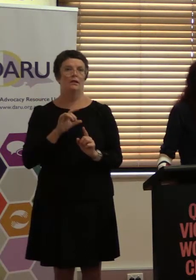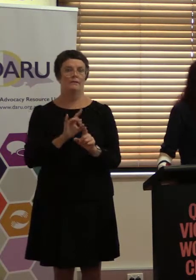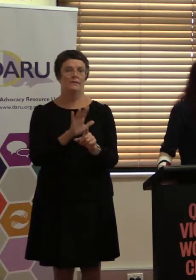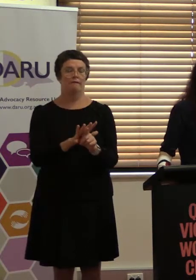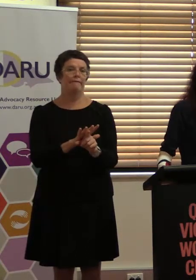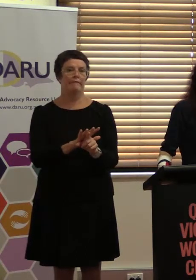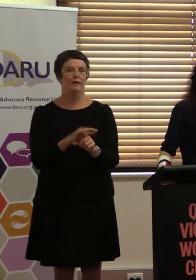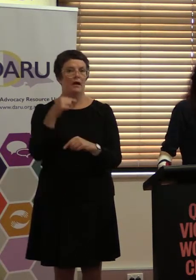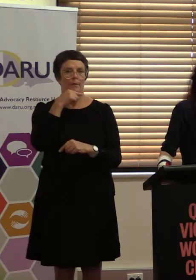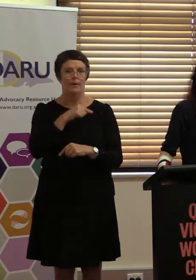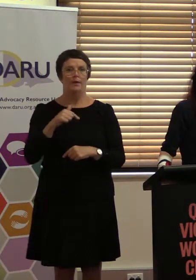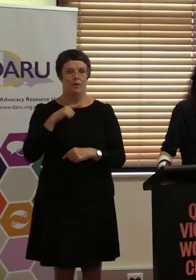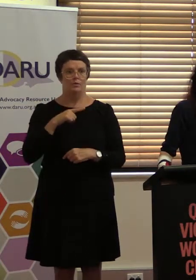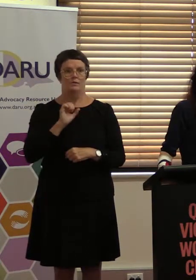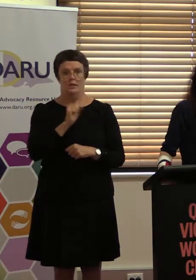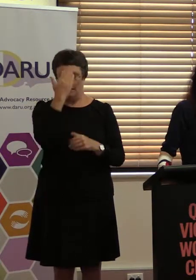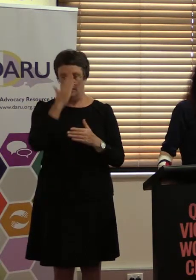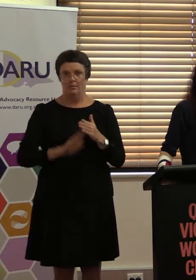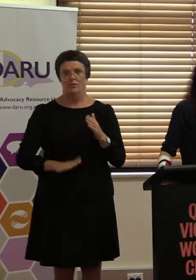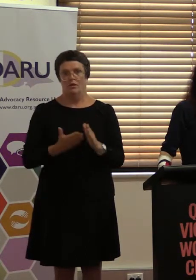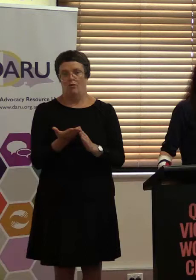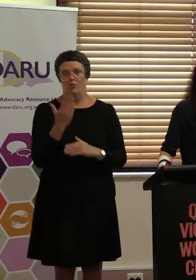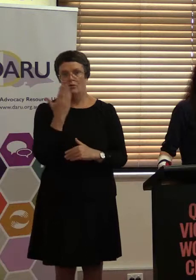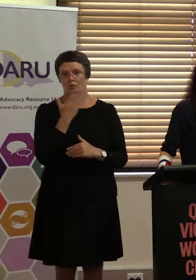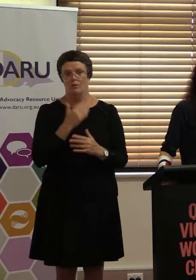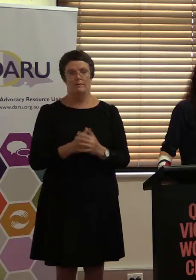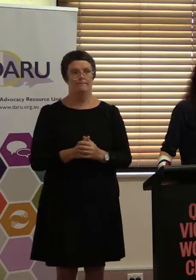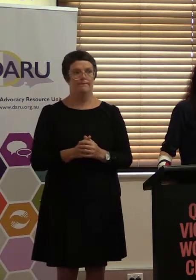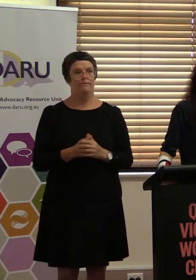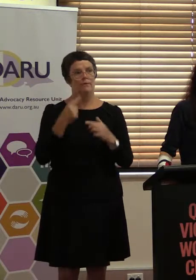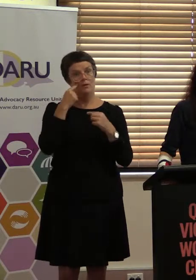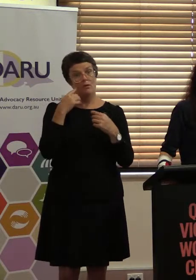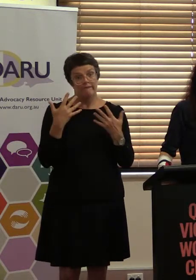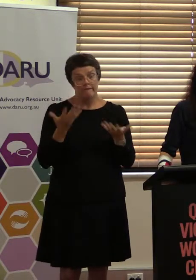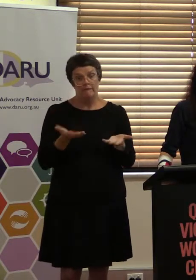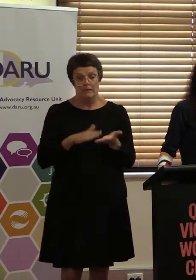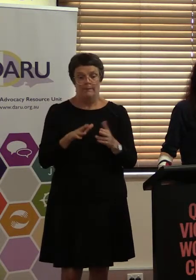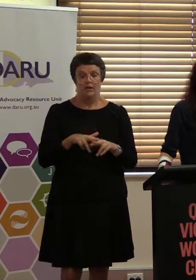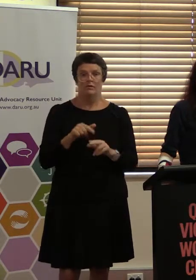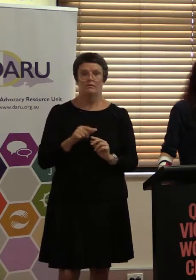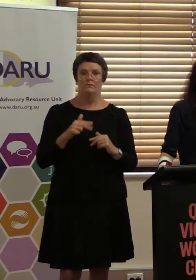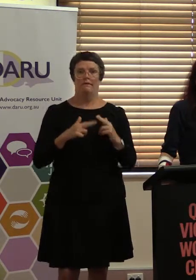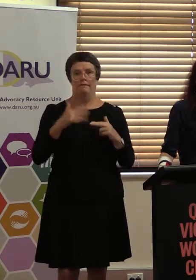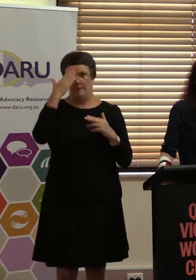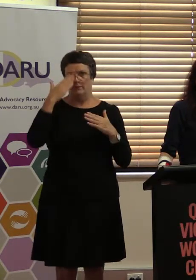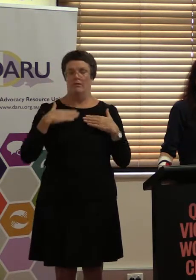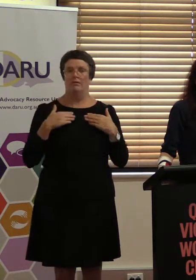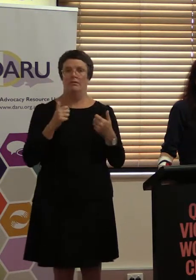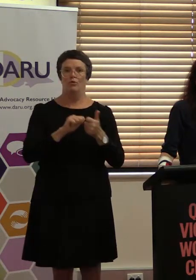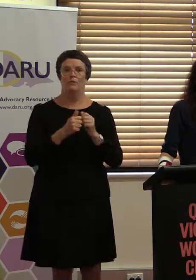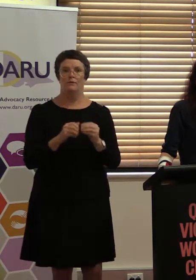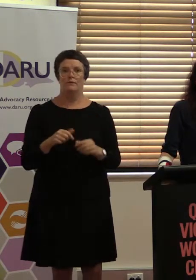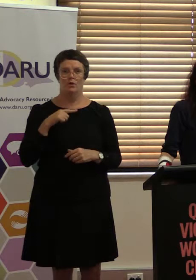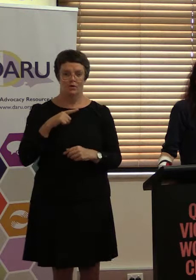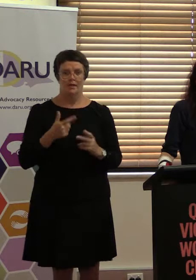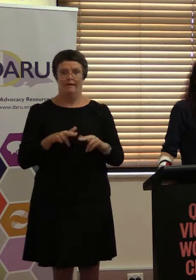experience. As I said, the parents will often develop mental health problems, because what do you do when your